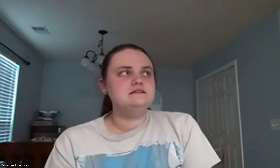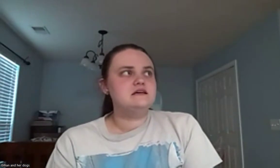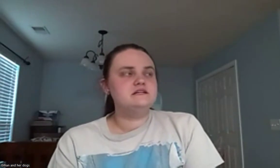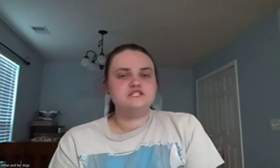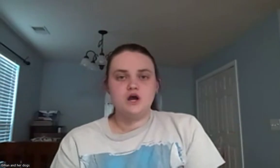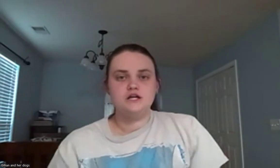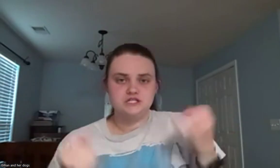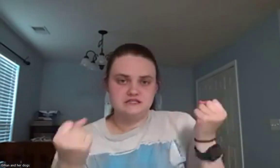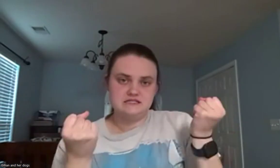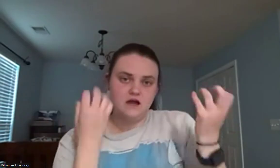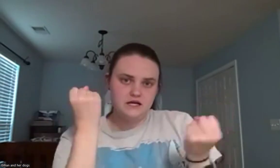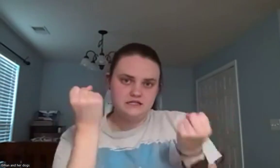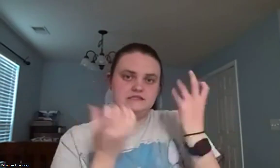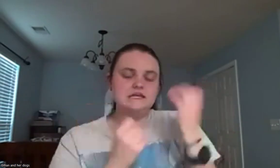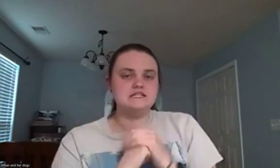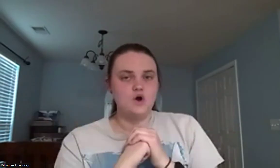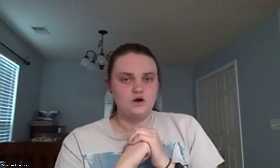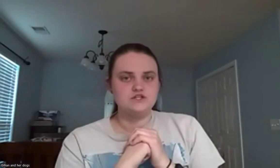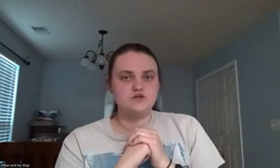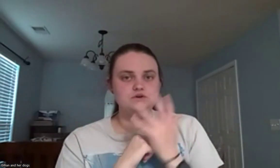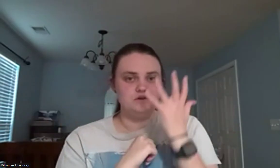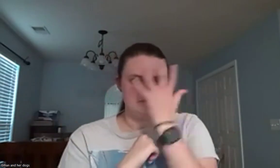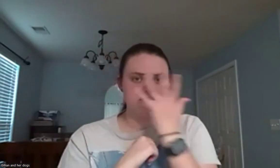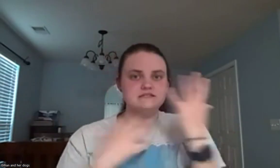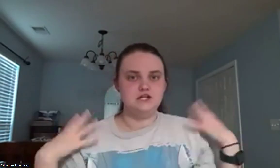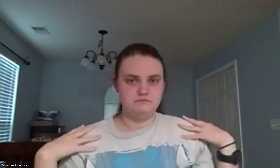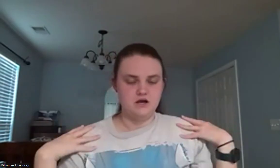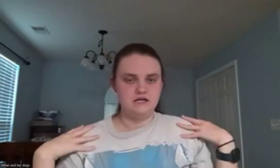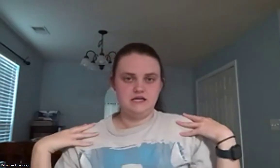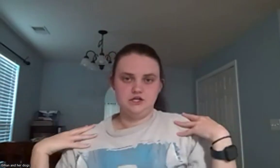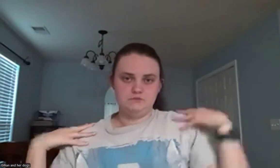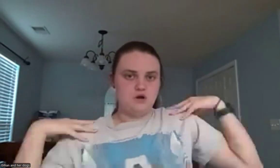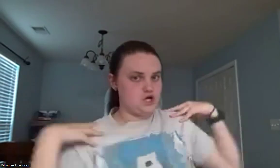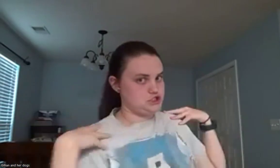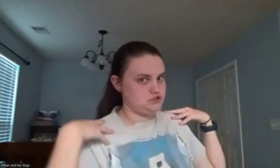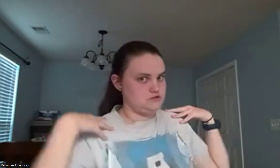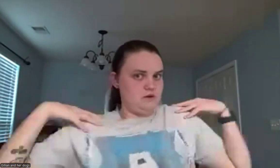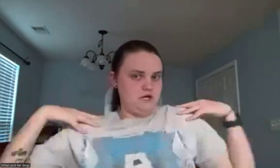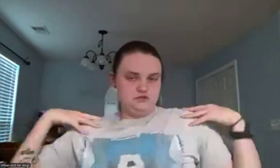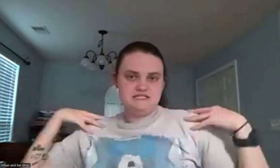ASL is not just the signs, it's also your face and your body and your posture, like where you're